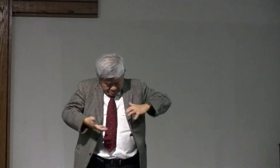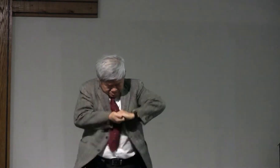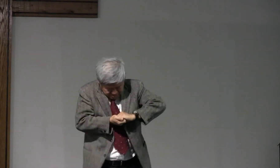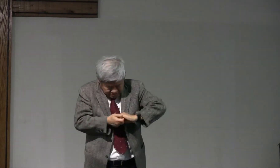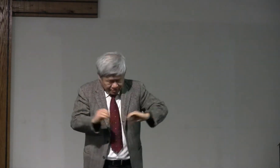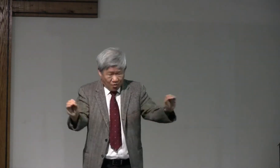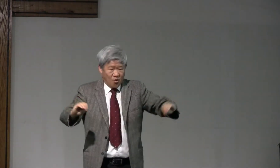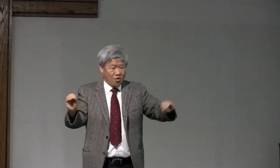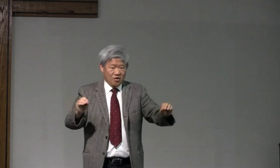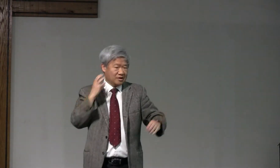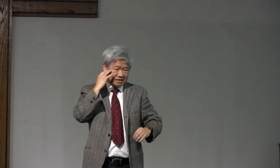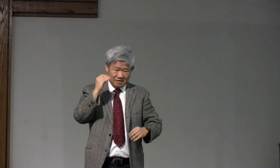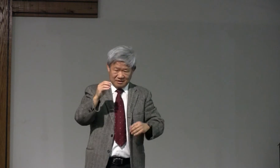people's experience